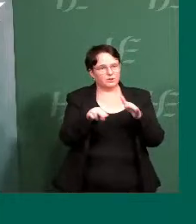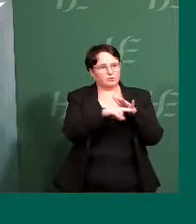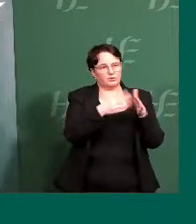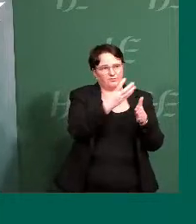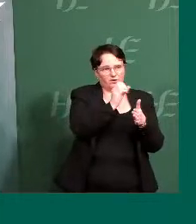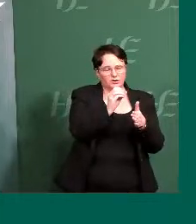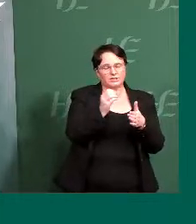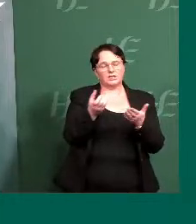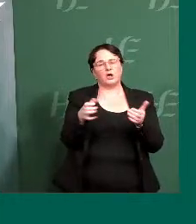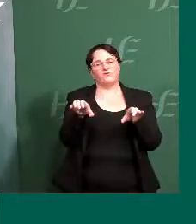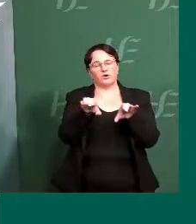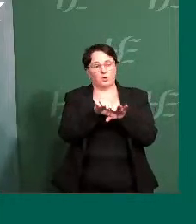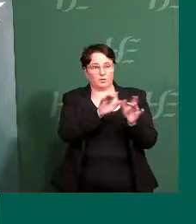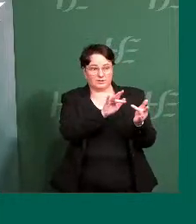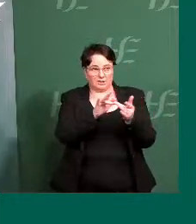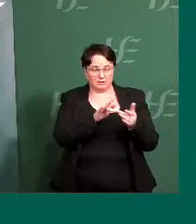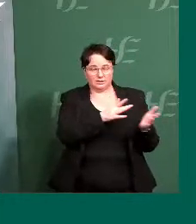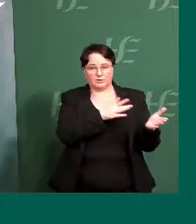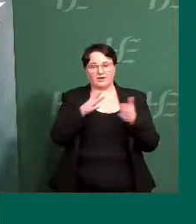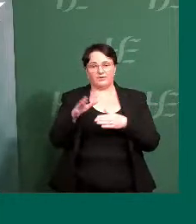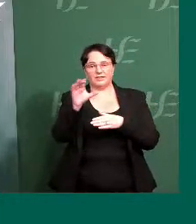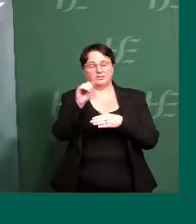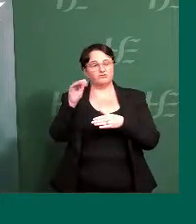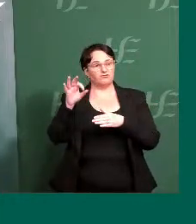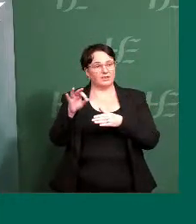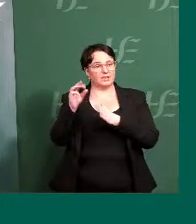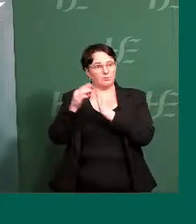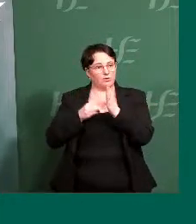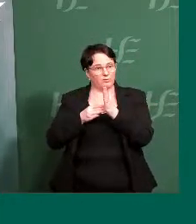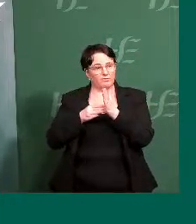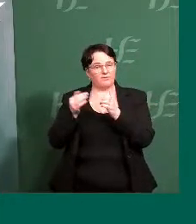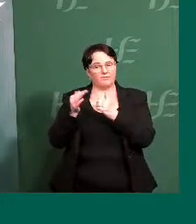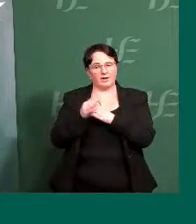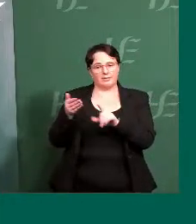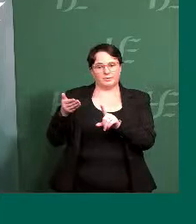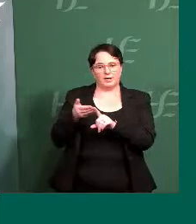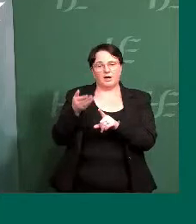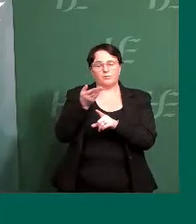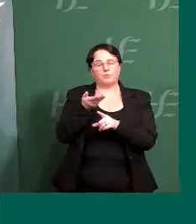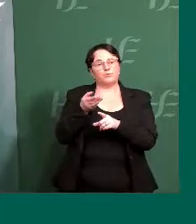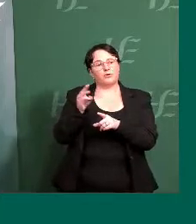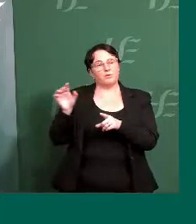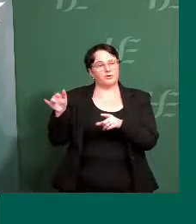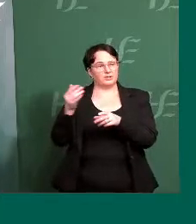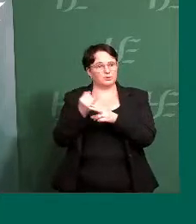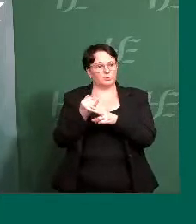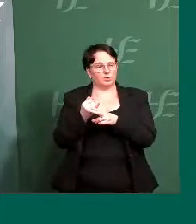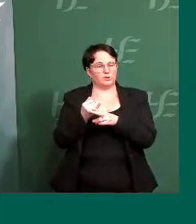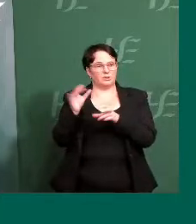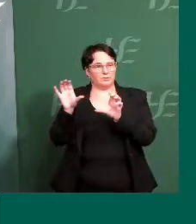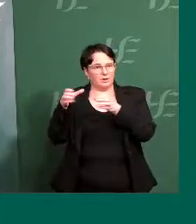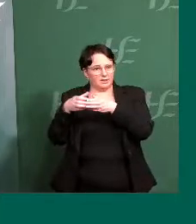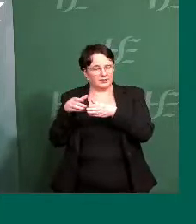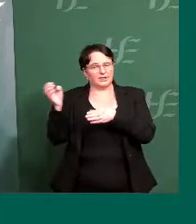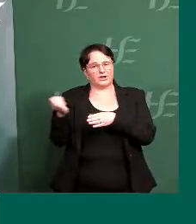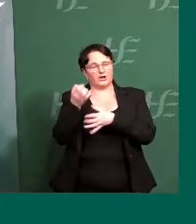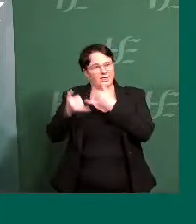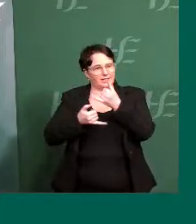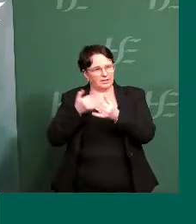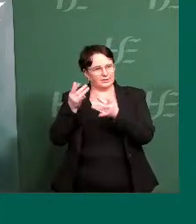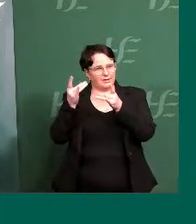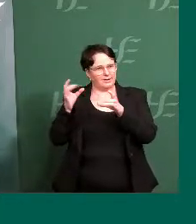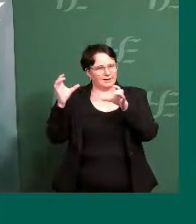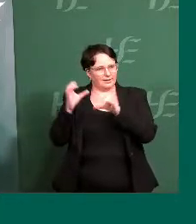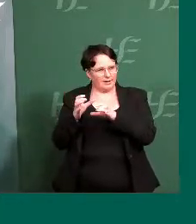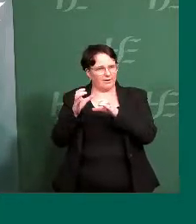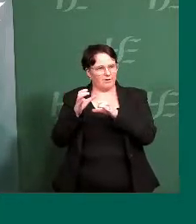close contacts. And then we have screening programs or other programs in relation to primary school pods, early years, healthcare facilities and other such initiatives.